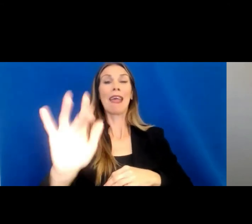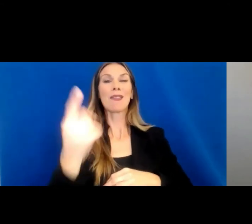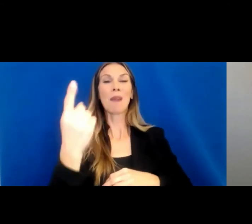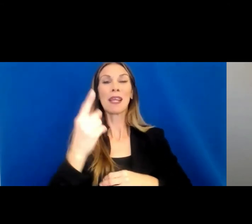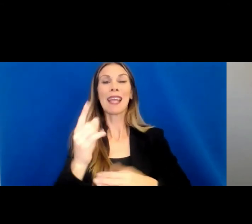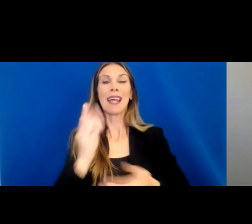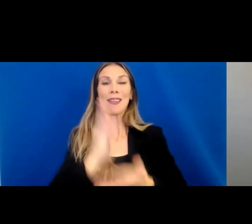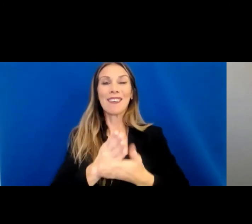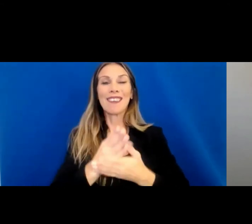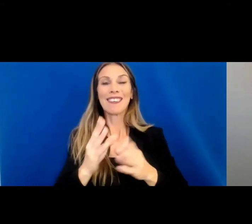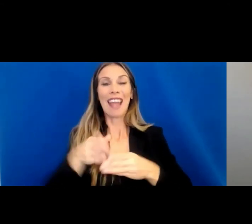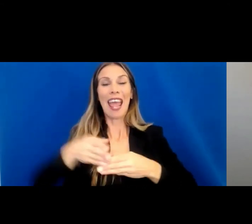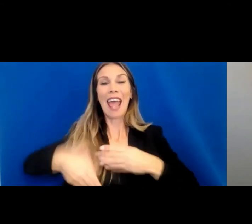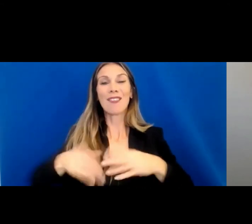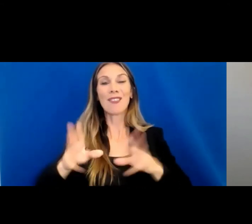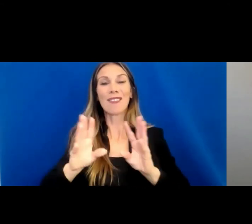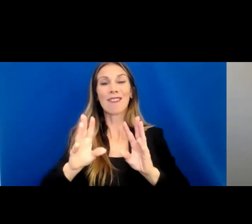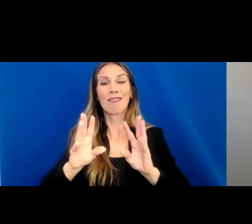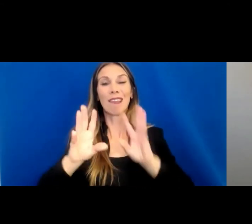so